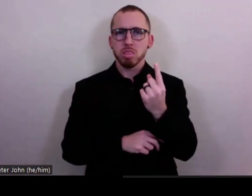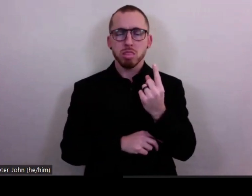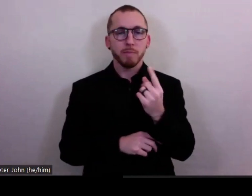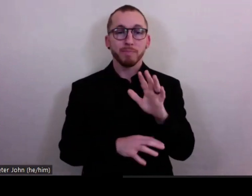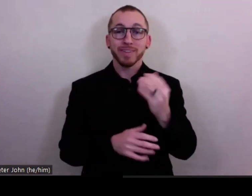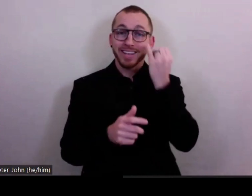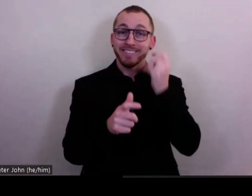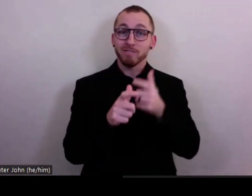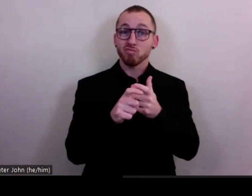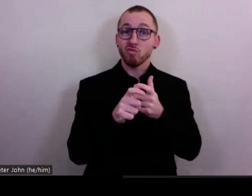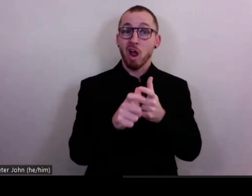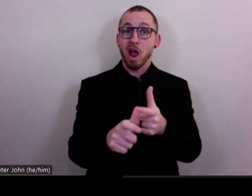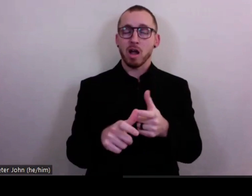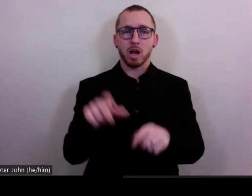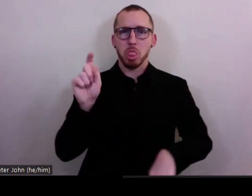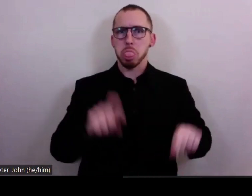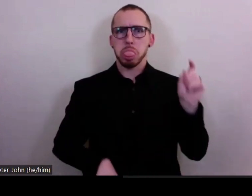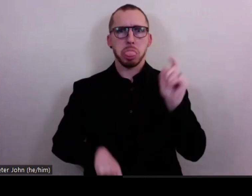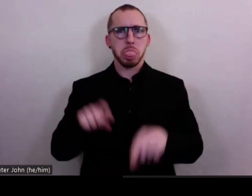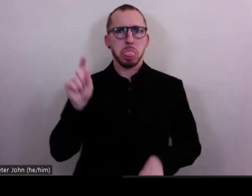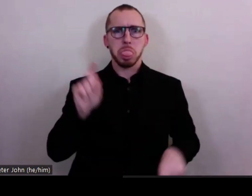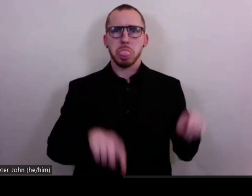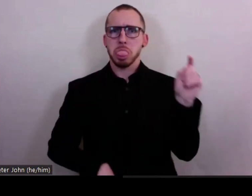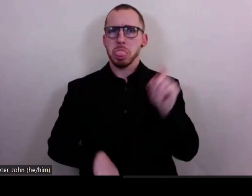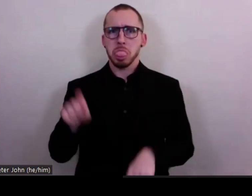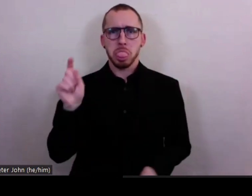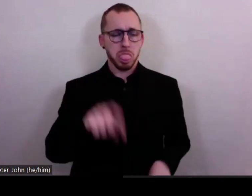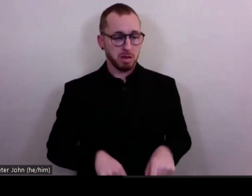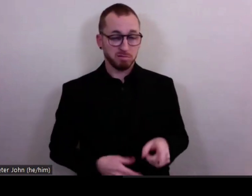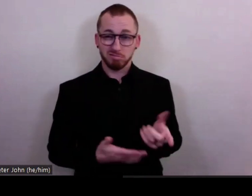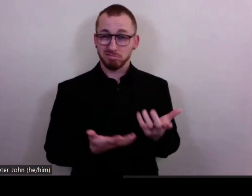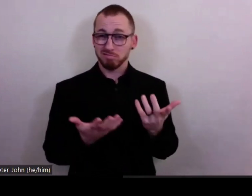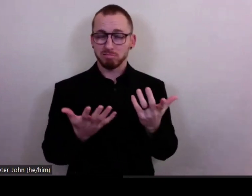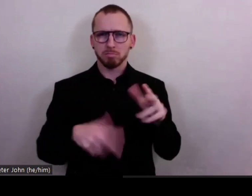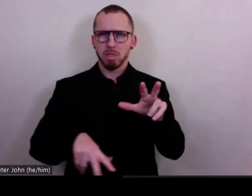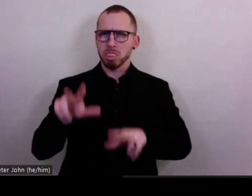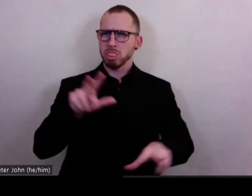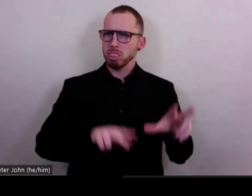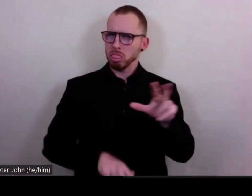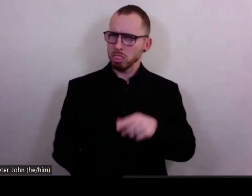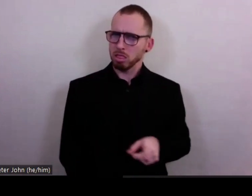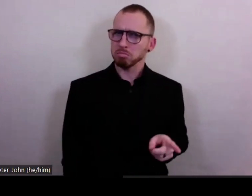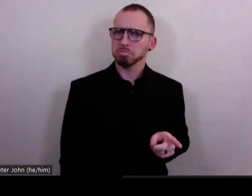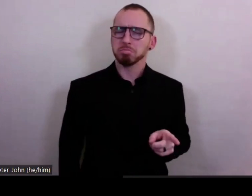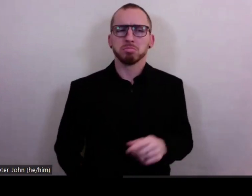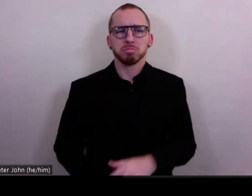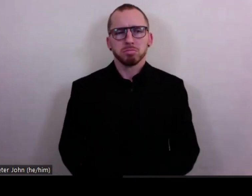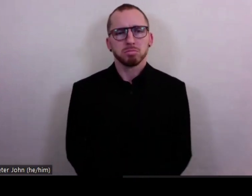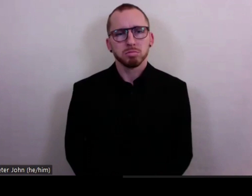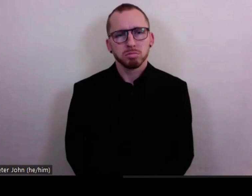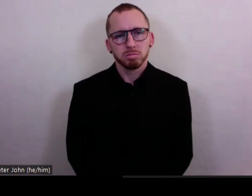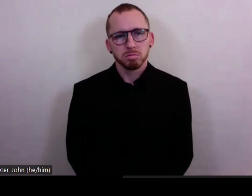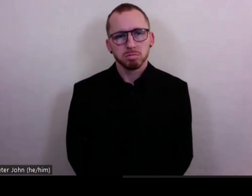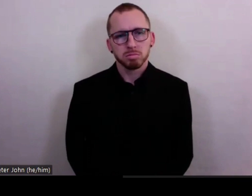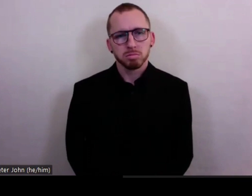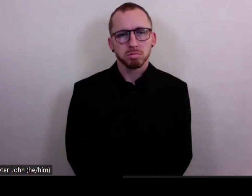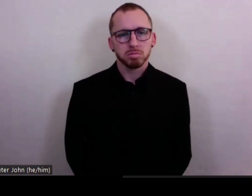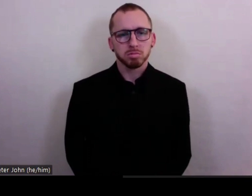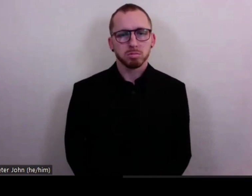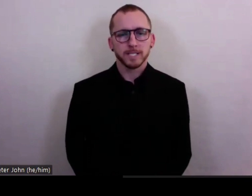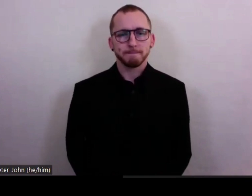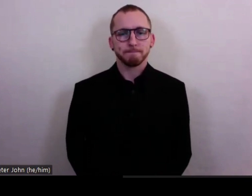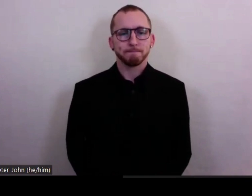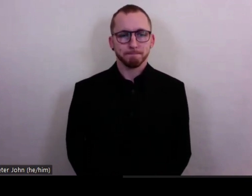and I'm just running and I bump into you, or I'm sprawled out across the